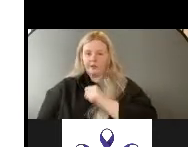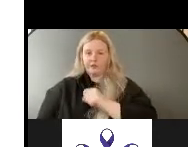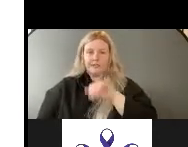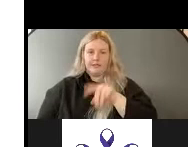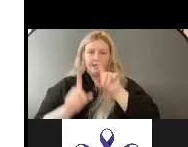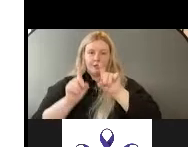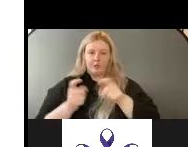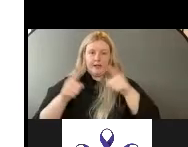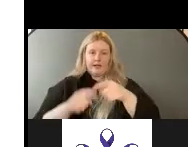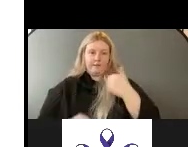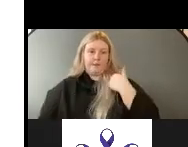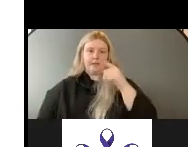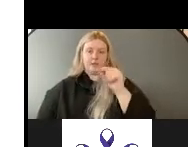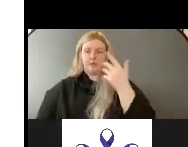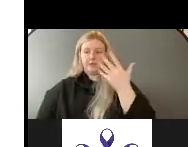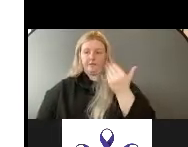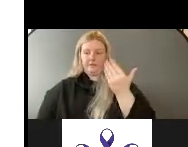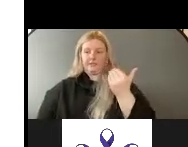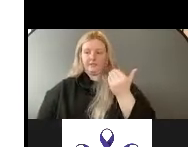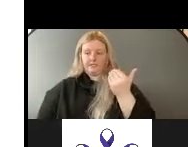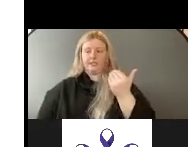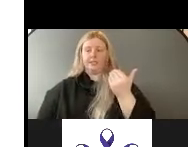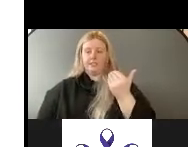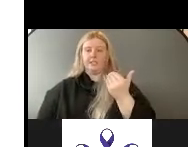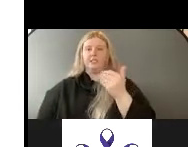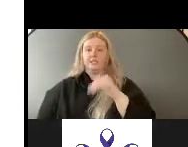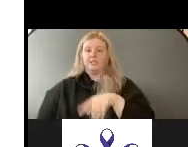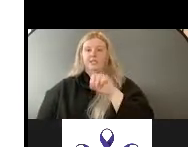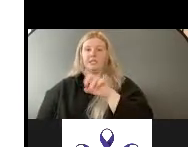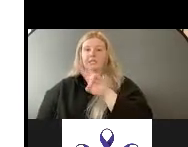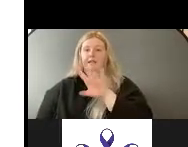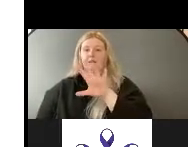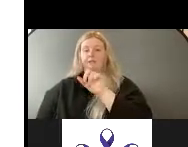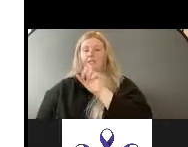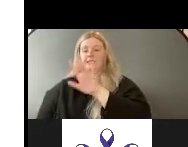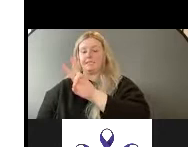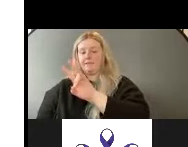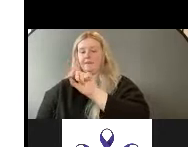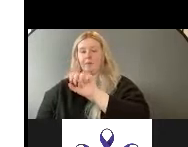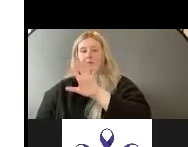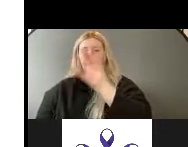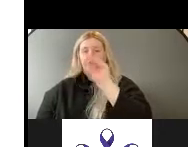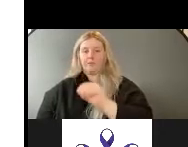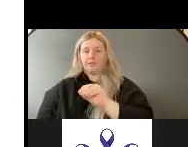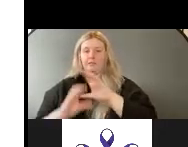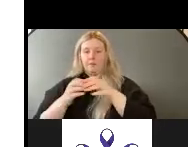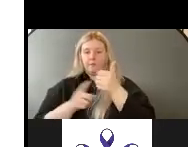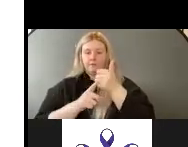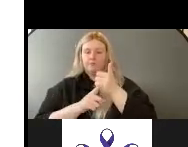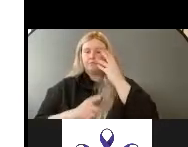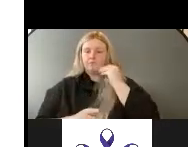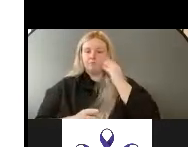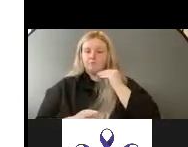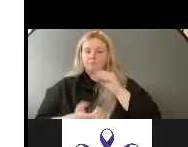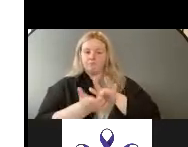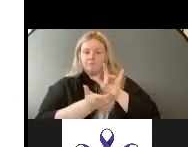that 7.5% of the surveyed population had experienced abuse in the year previous. We know that these are always conservative